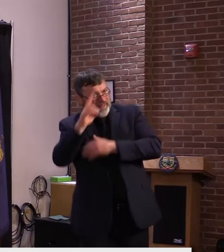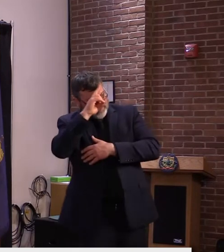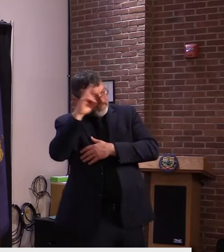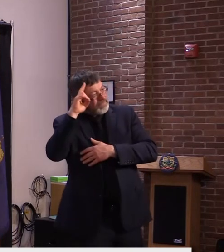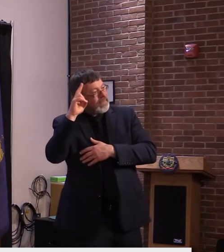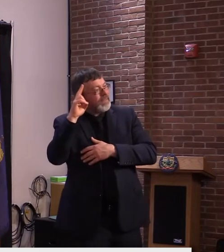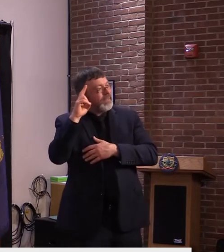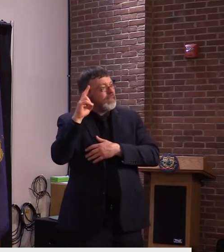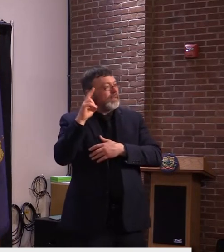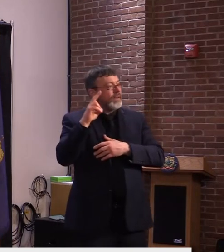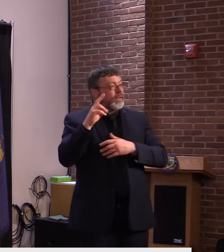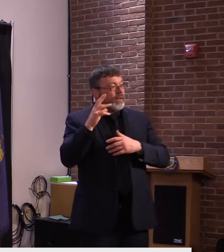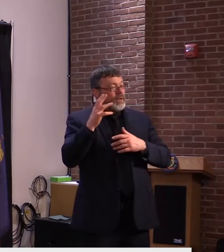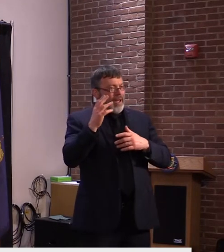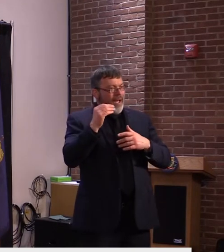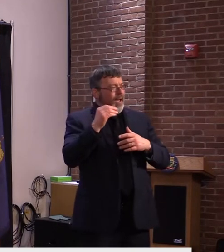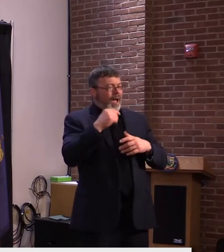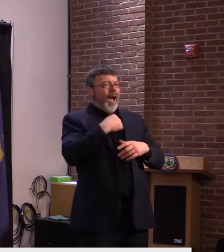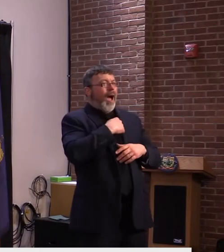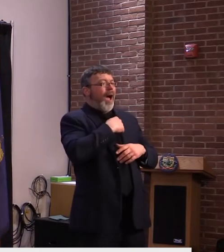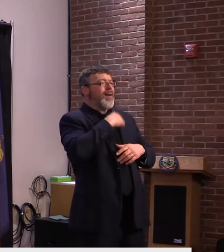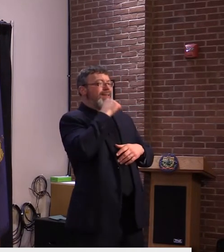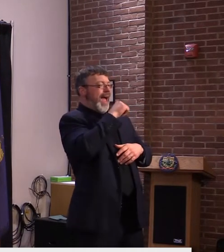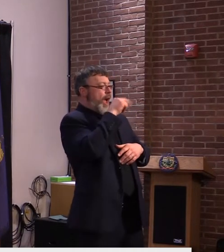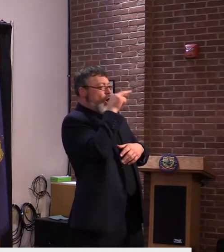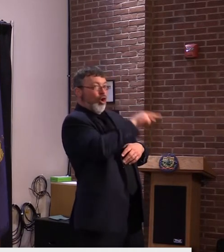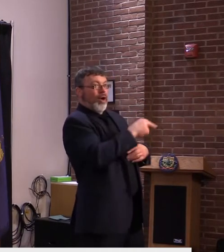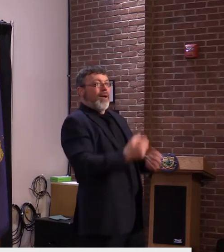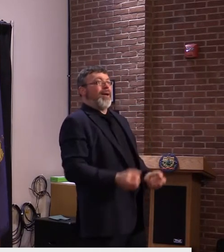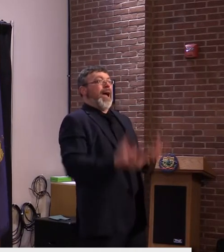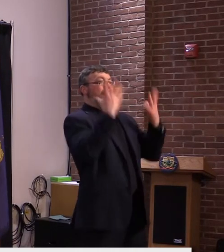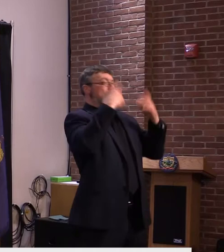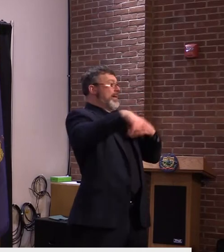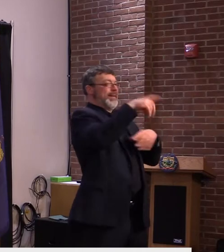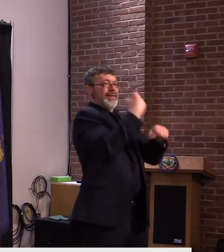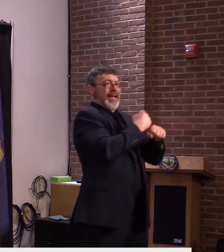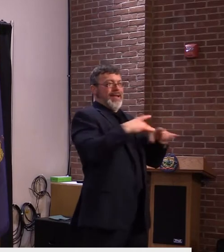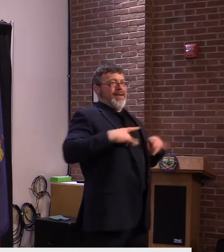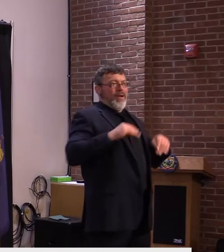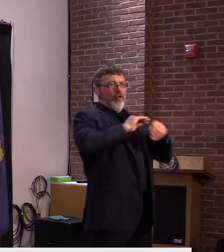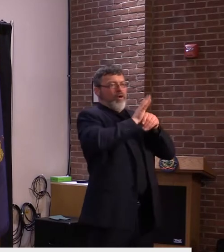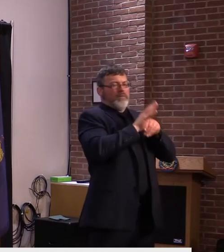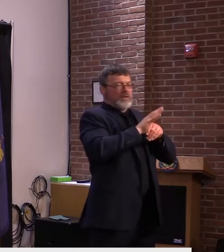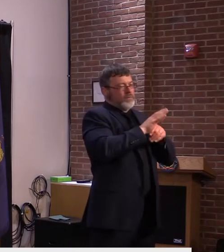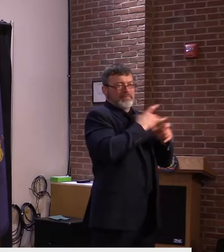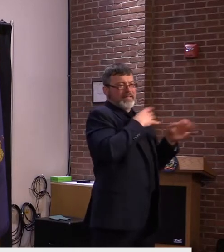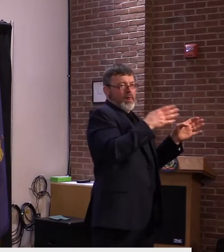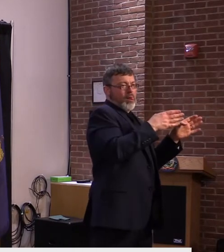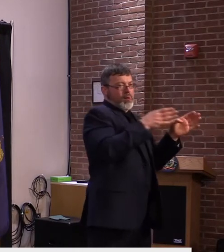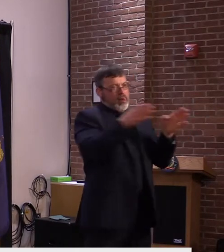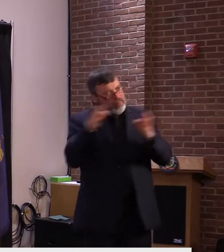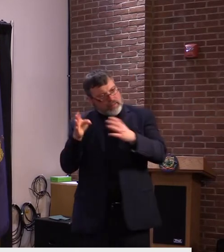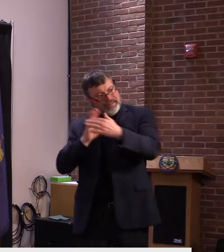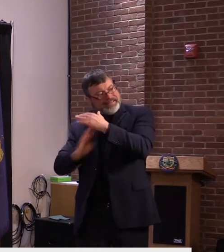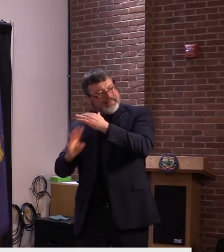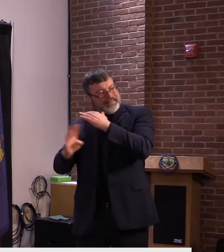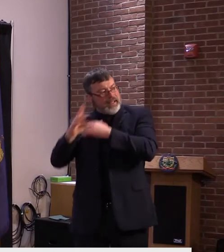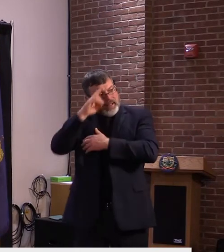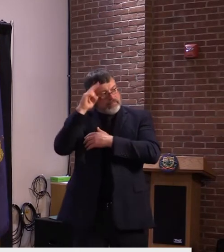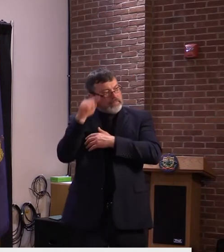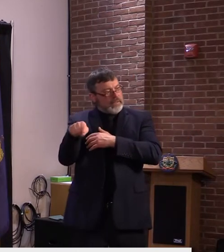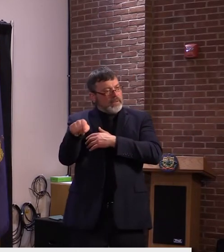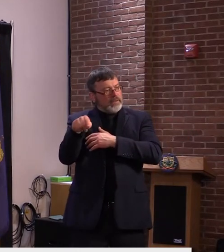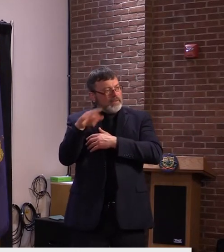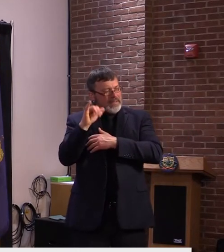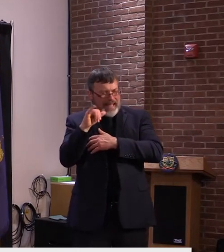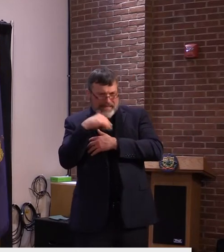the case numbers. It's really about the hospitalizations at this point in time. And that's the metric that we're